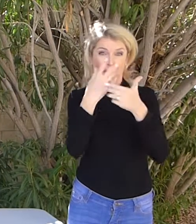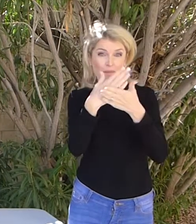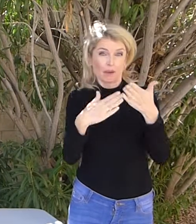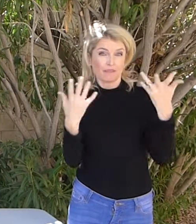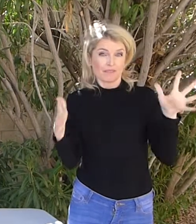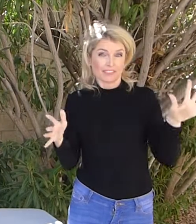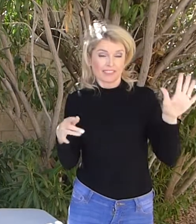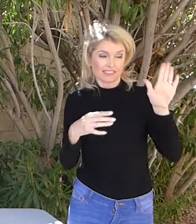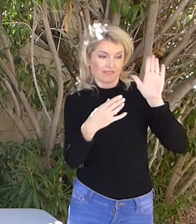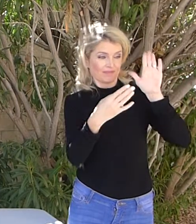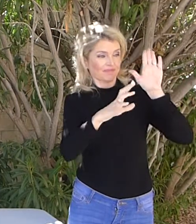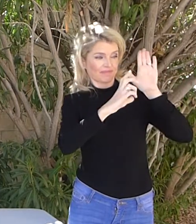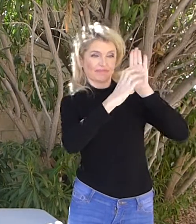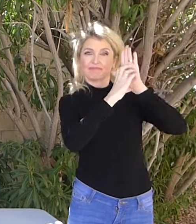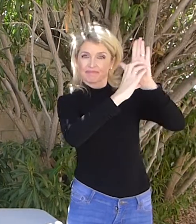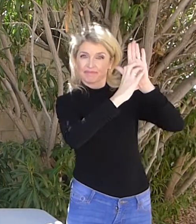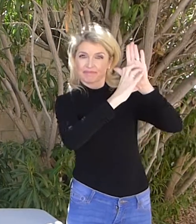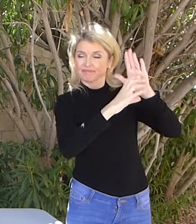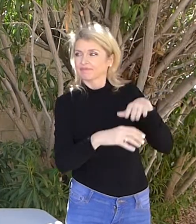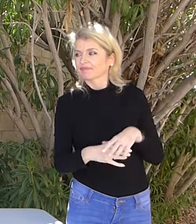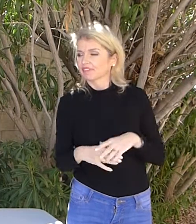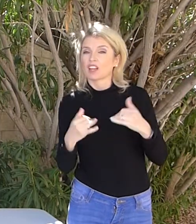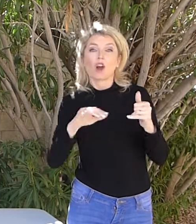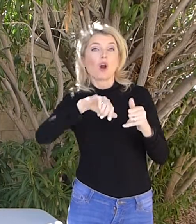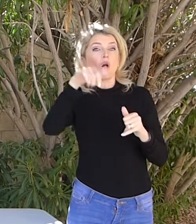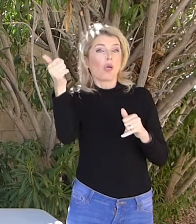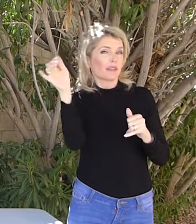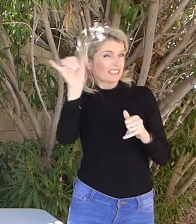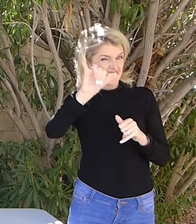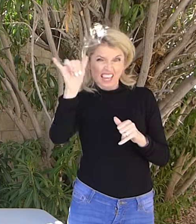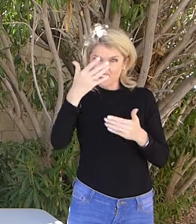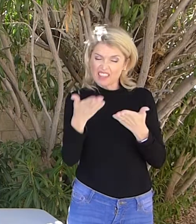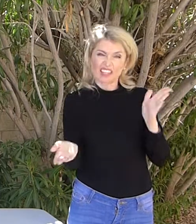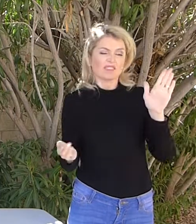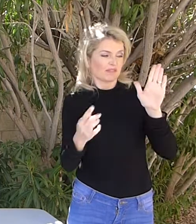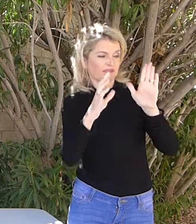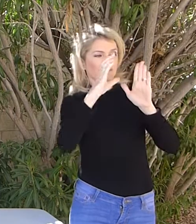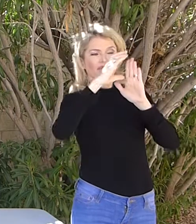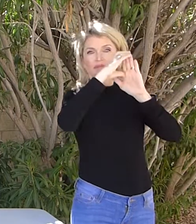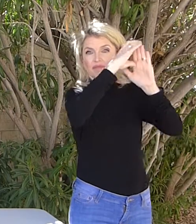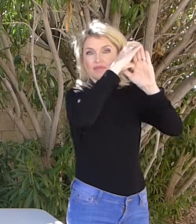part of my canvas done. I'm going to do the same thing on